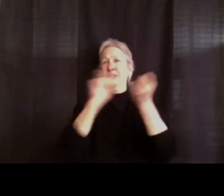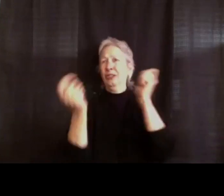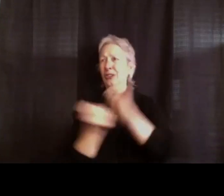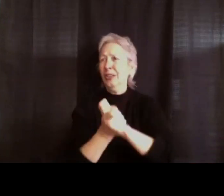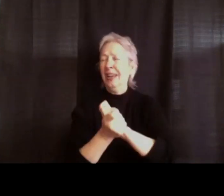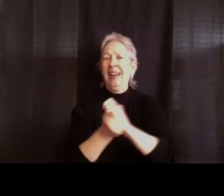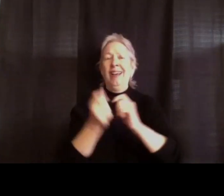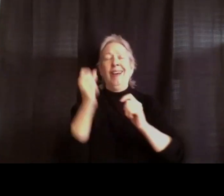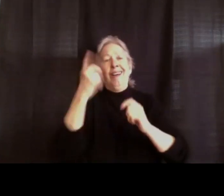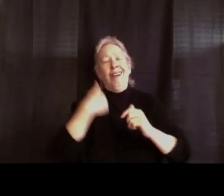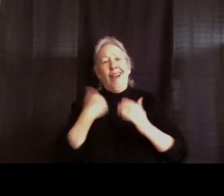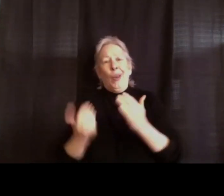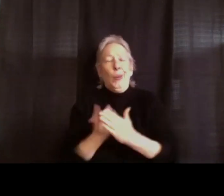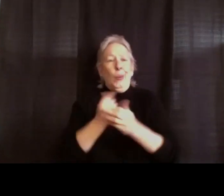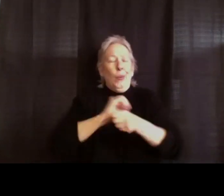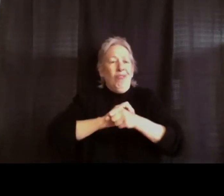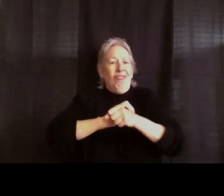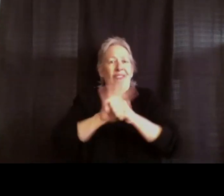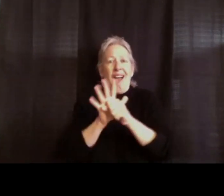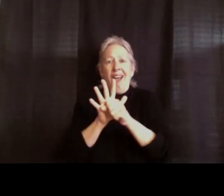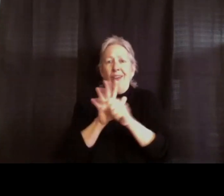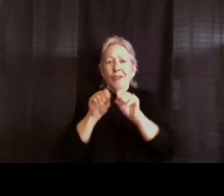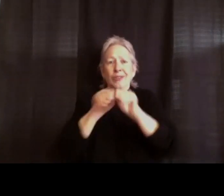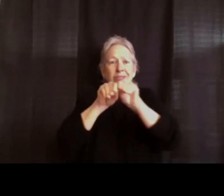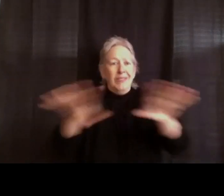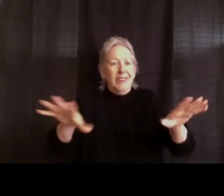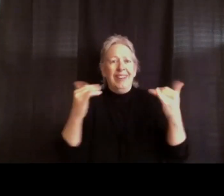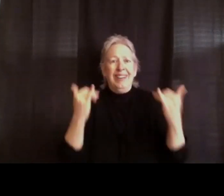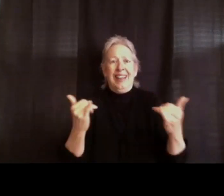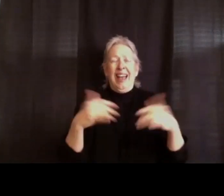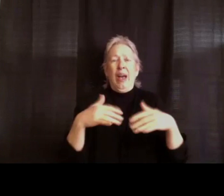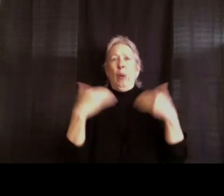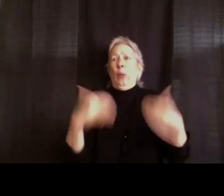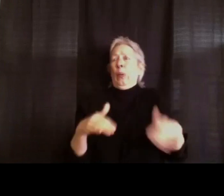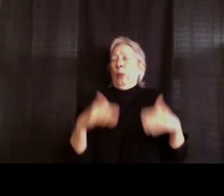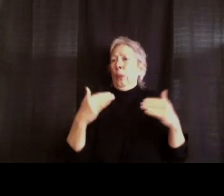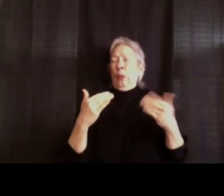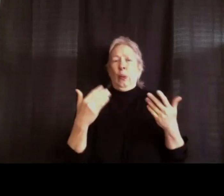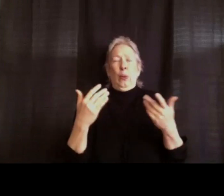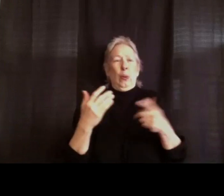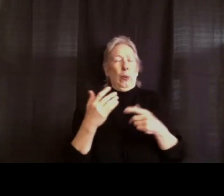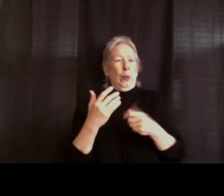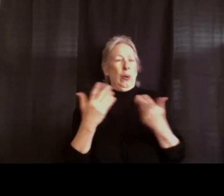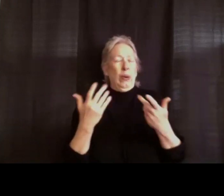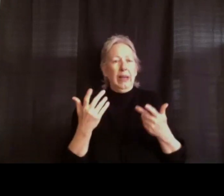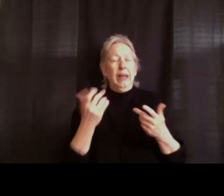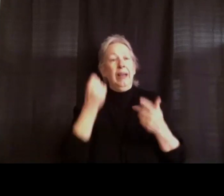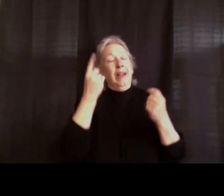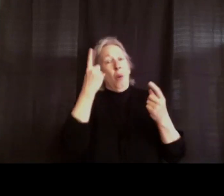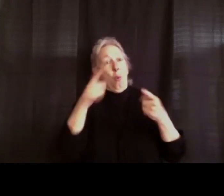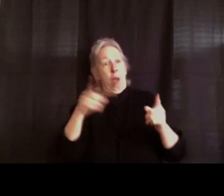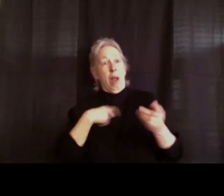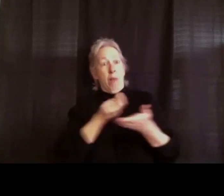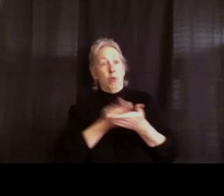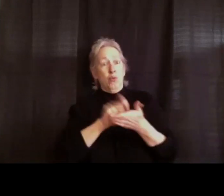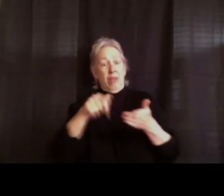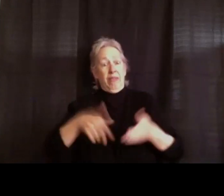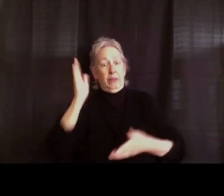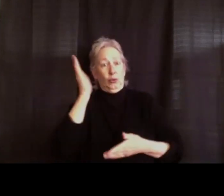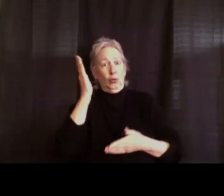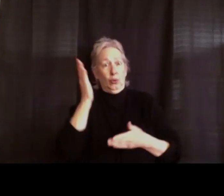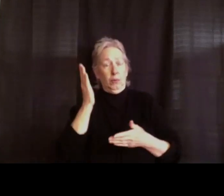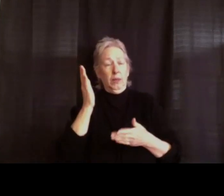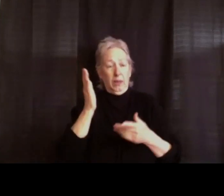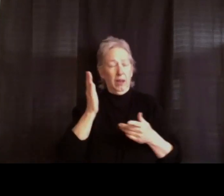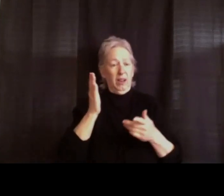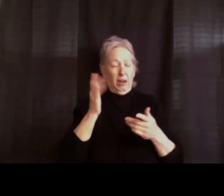contagious virus to which no one has immunity. As I write this sermon, the virus has infected